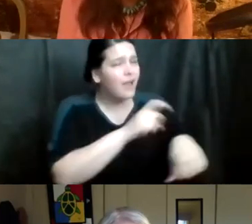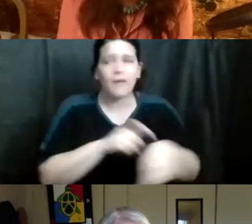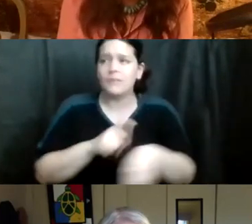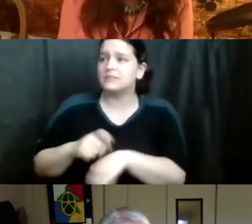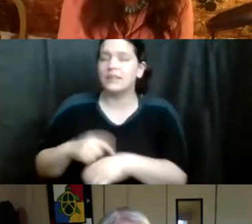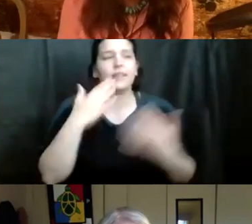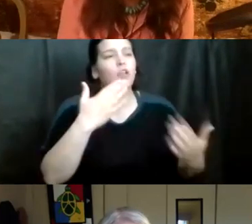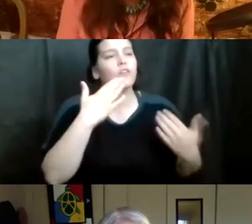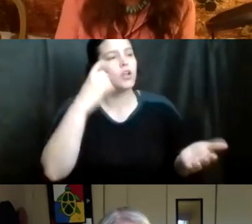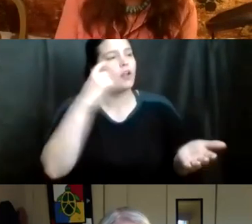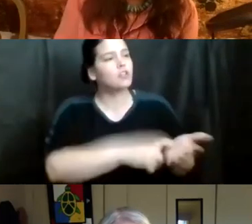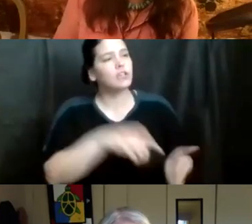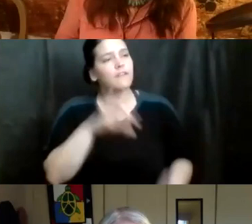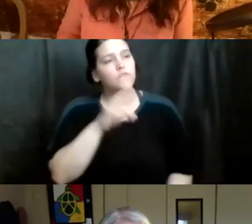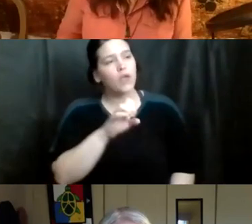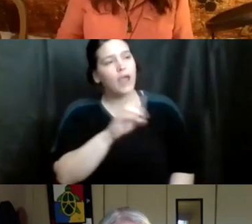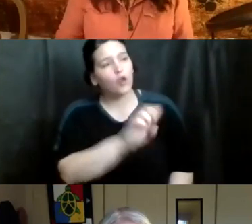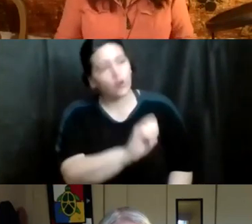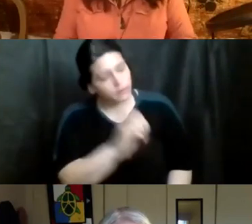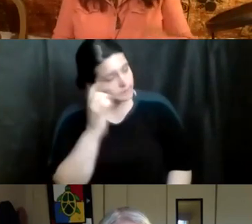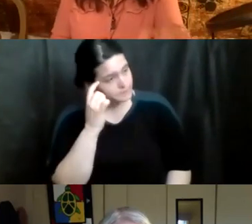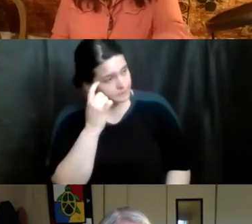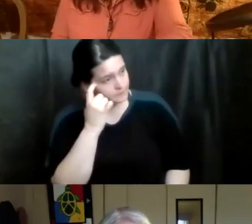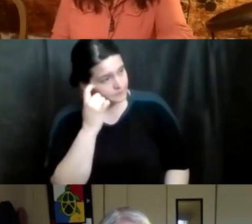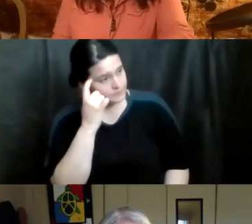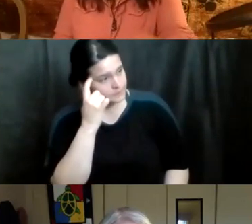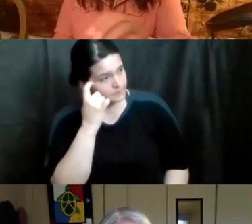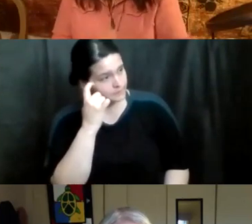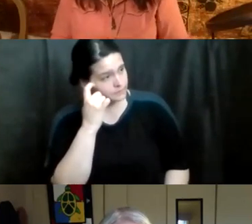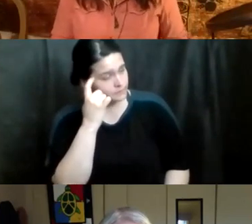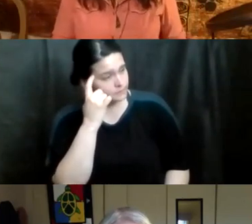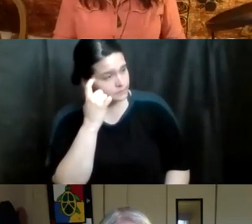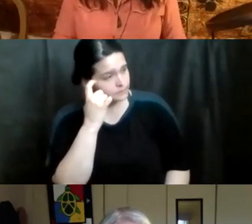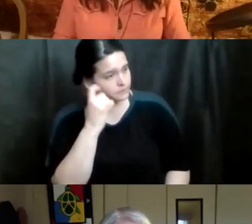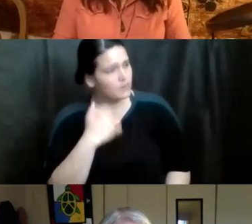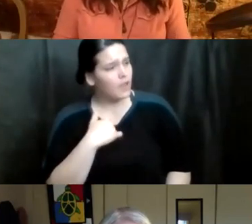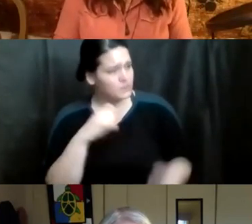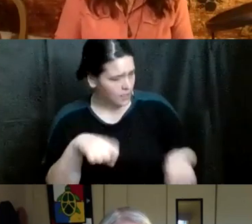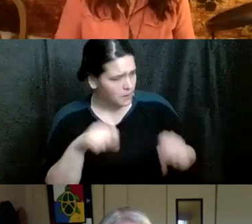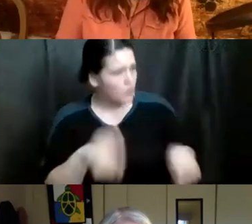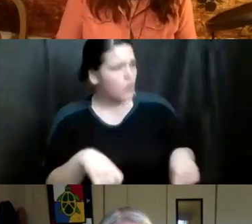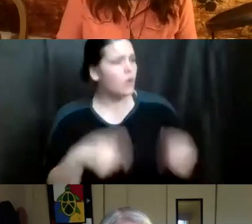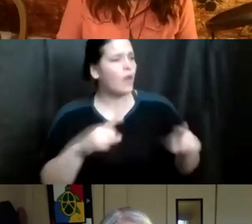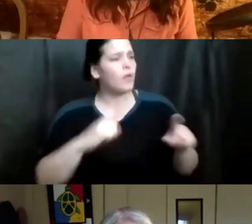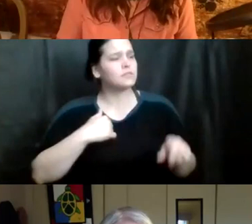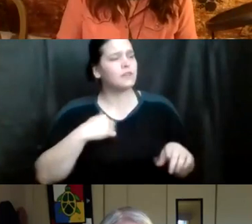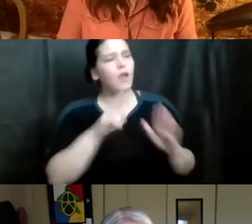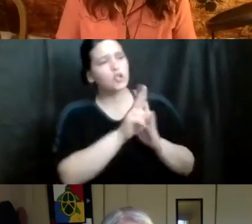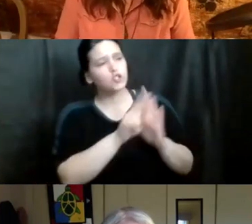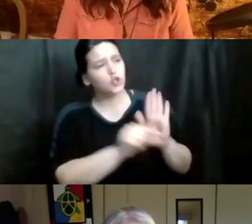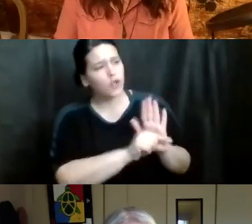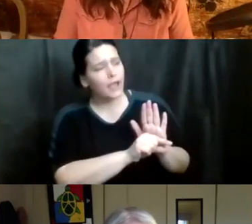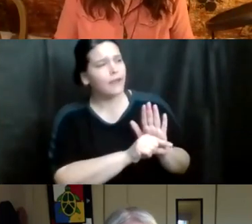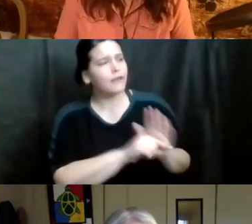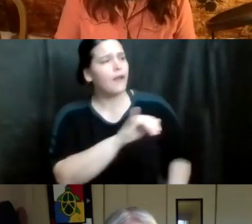Frere. And I was able to, I was an undergrad at